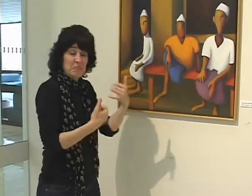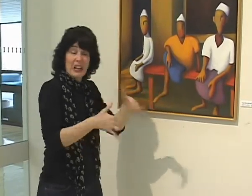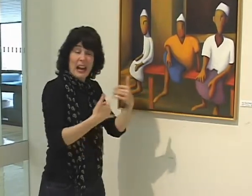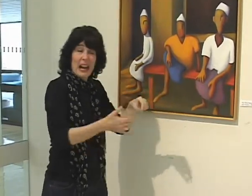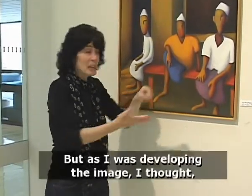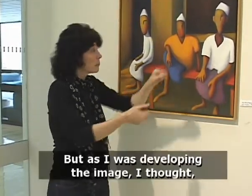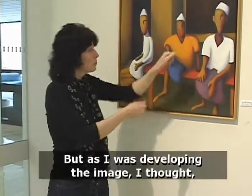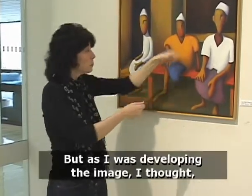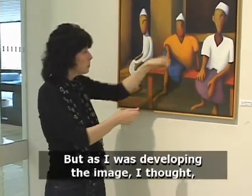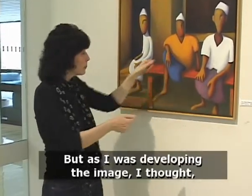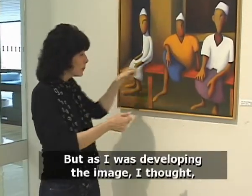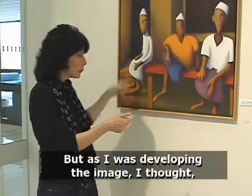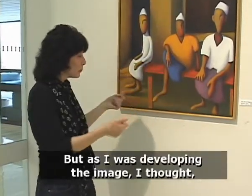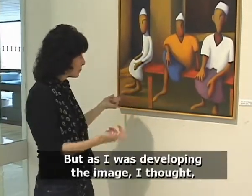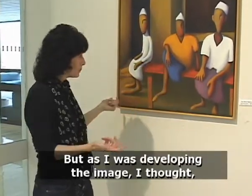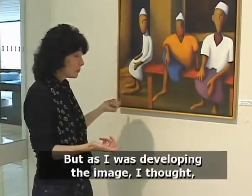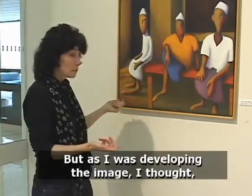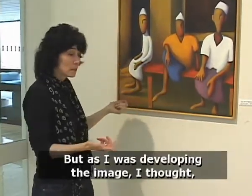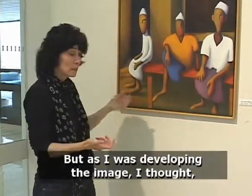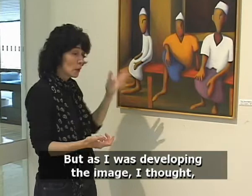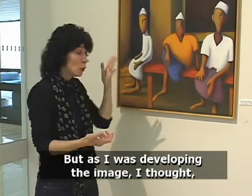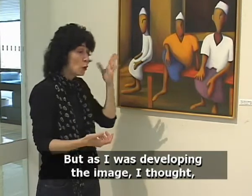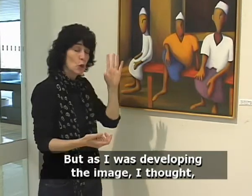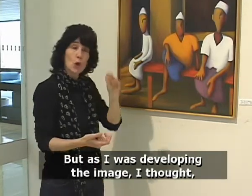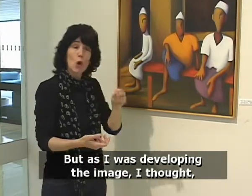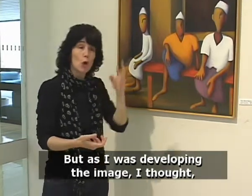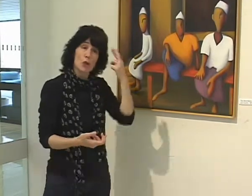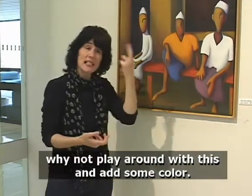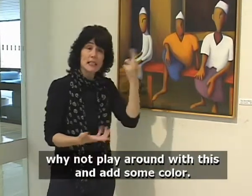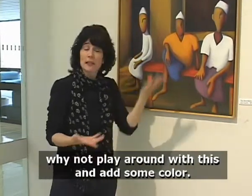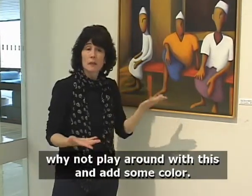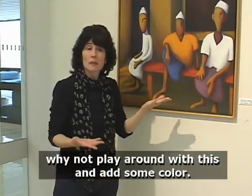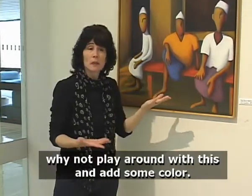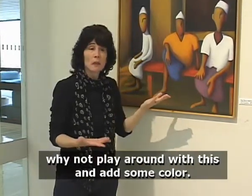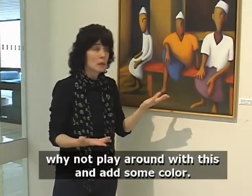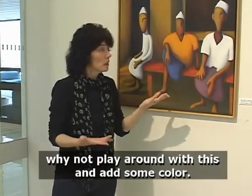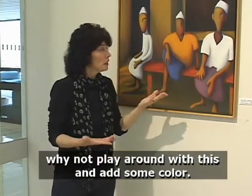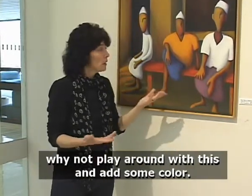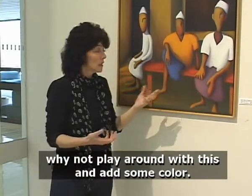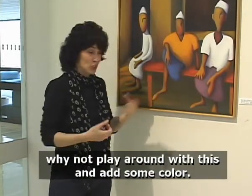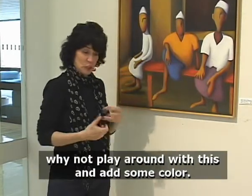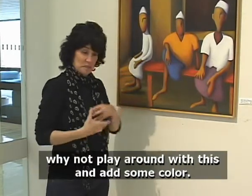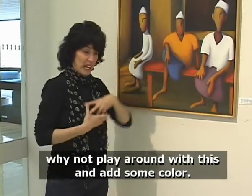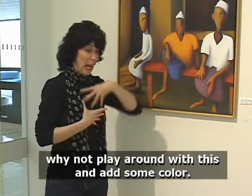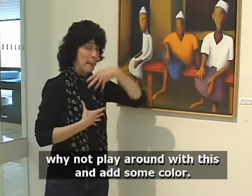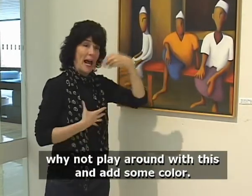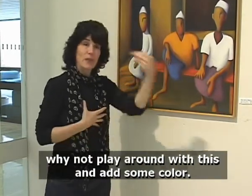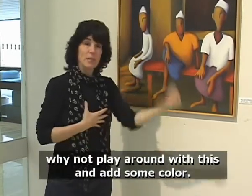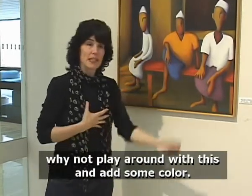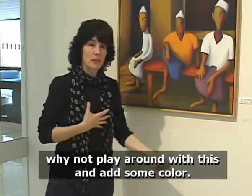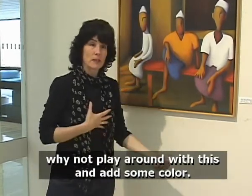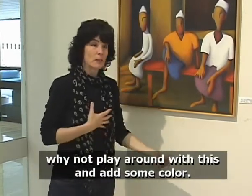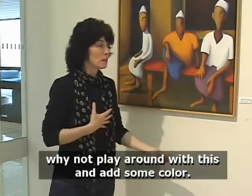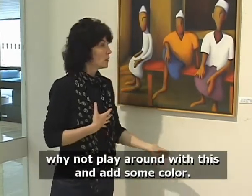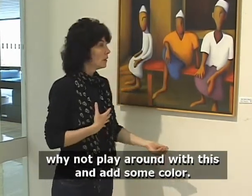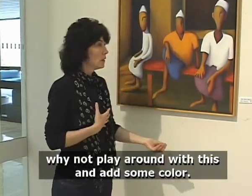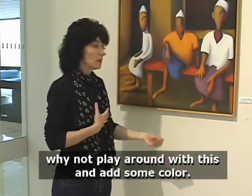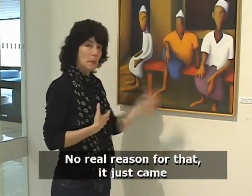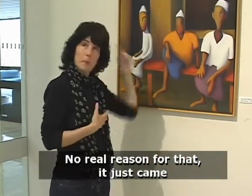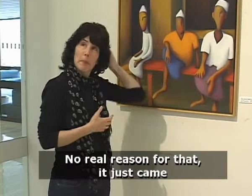But as I was developing the image, I thought, why not play around with this and add some color? No real